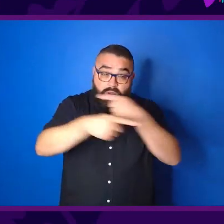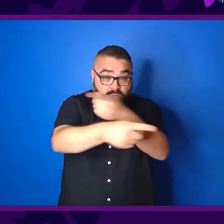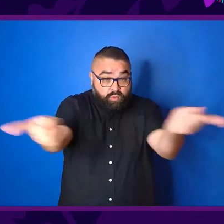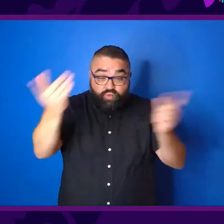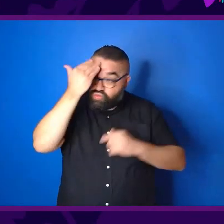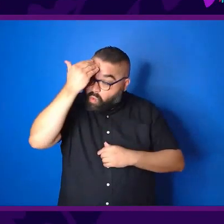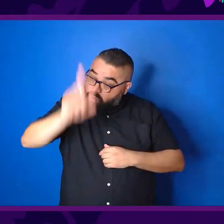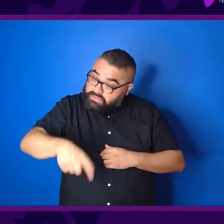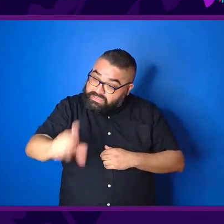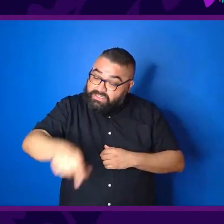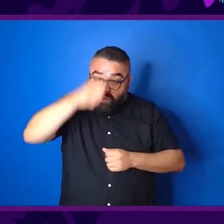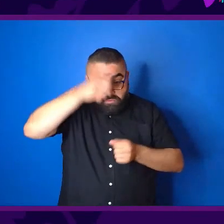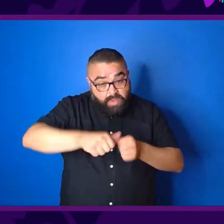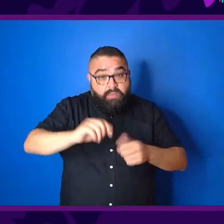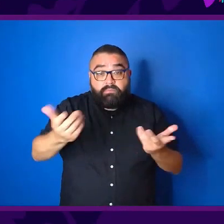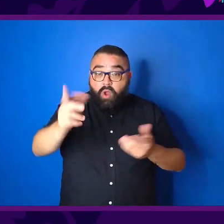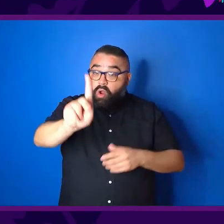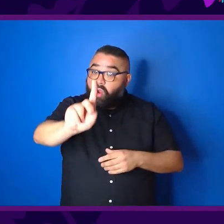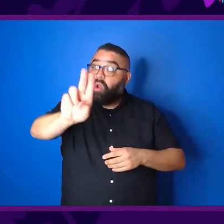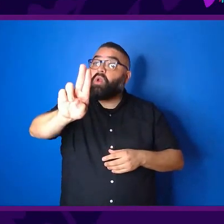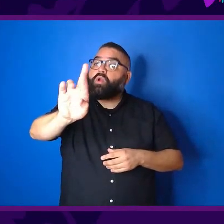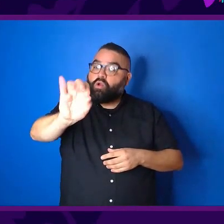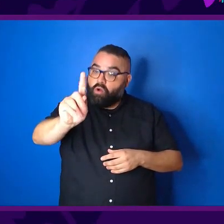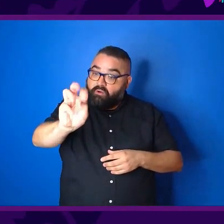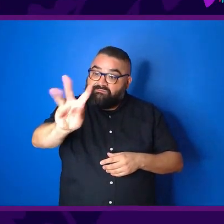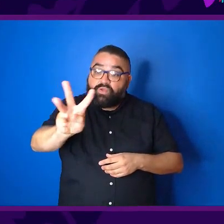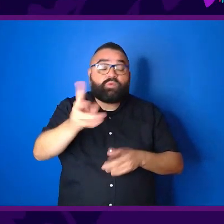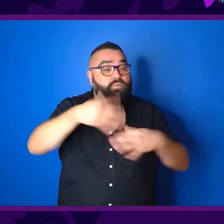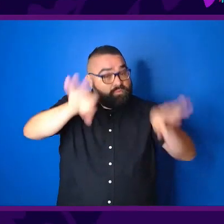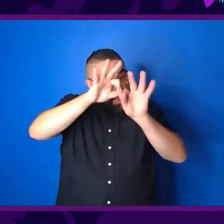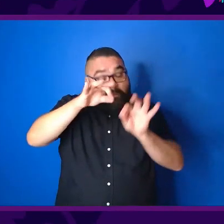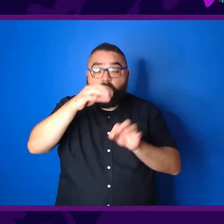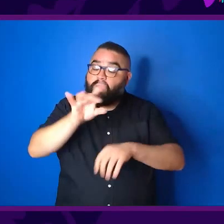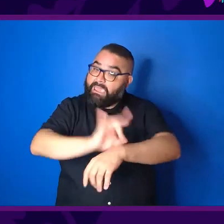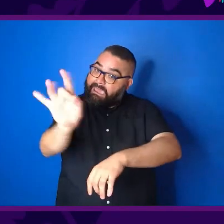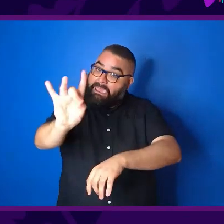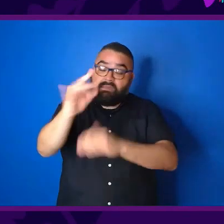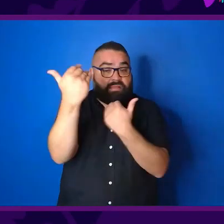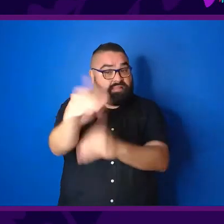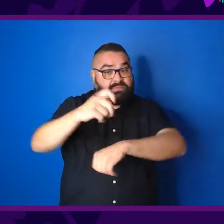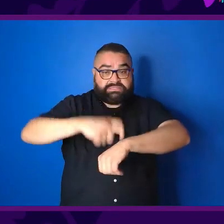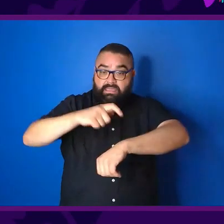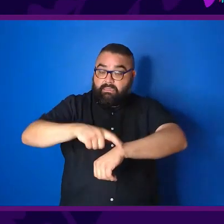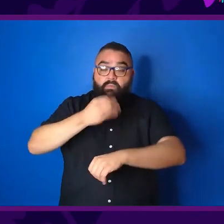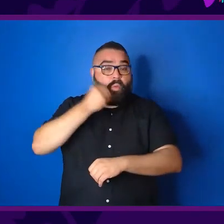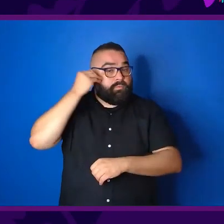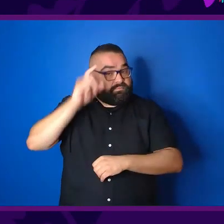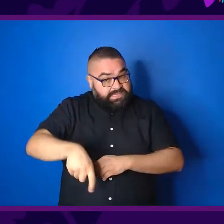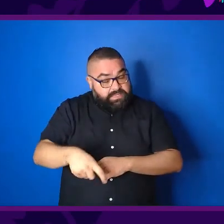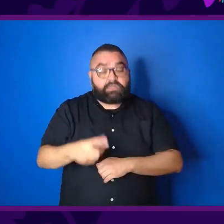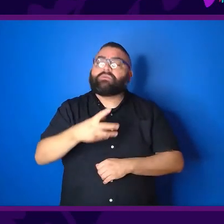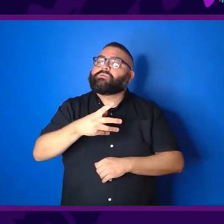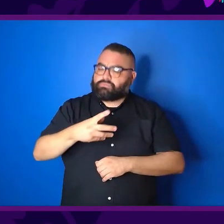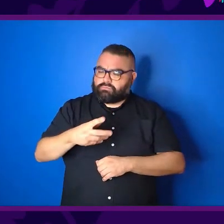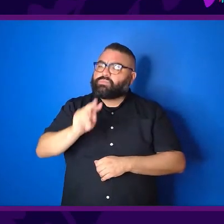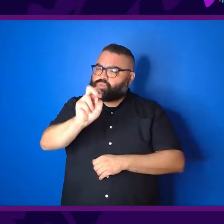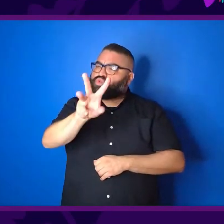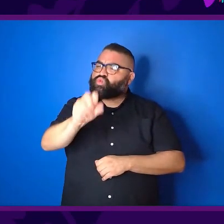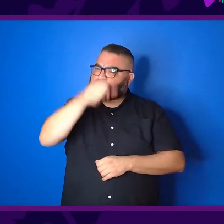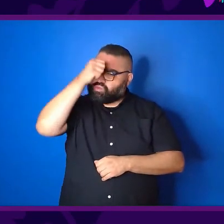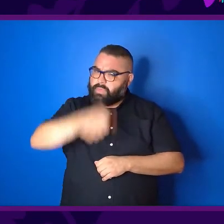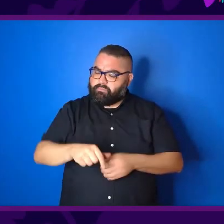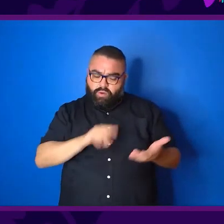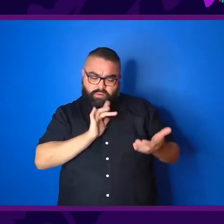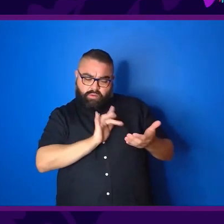we can't be out past 8 o'clock. So hopefully the news gathers. Please make sure that your loved ones know, text,